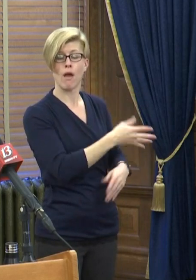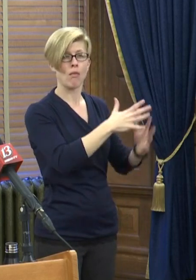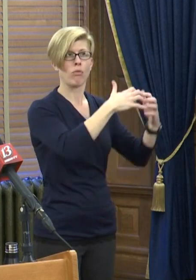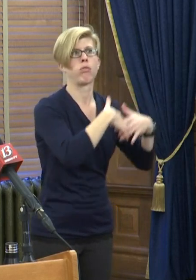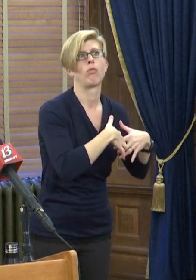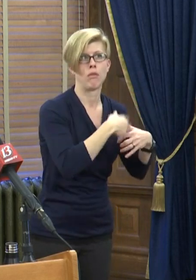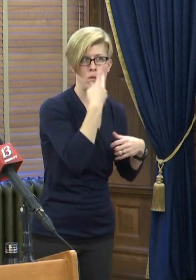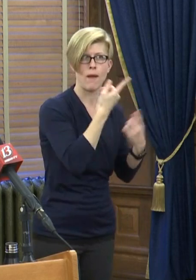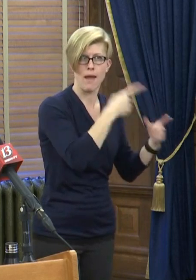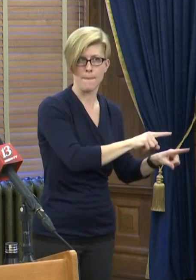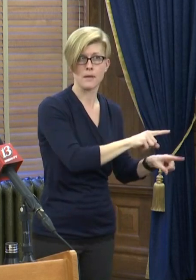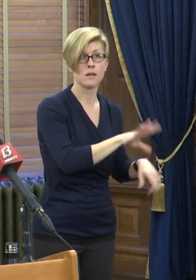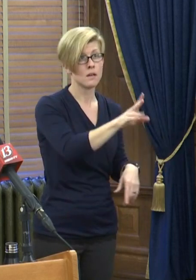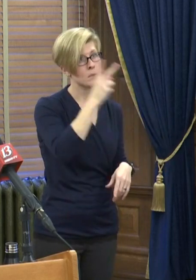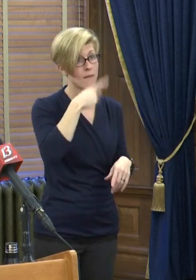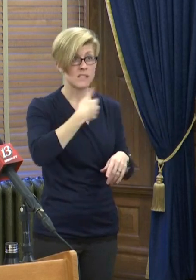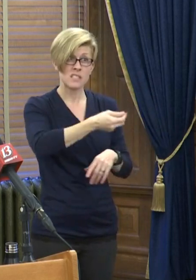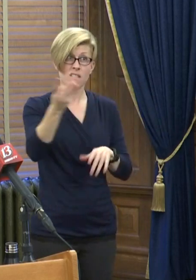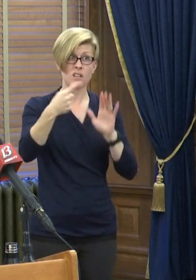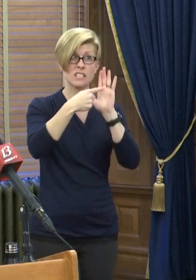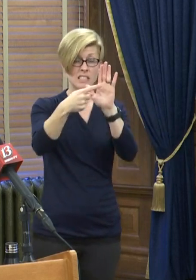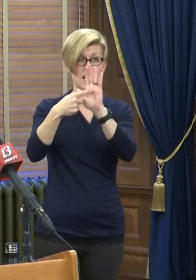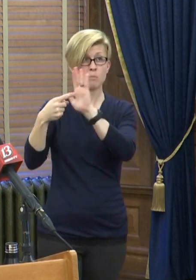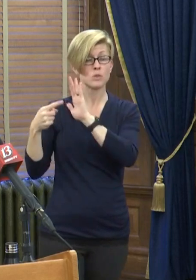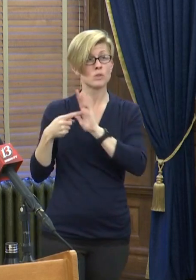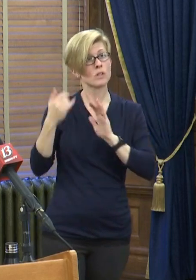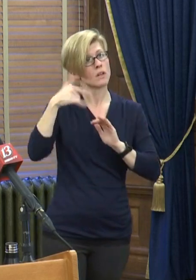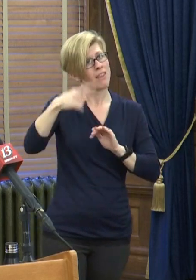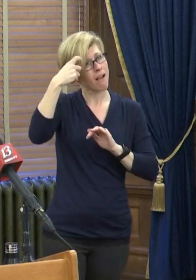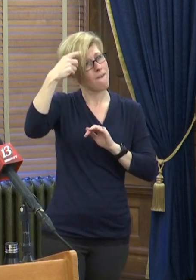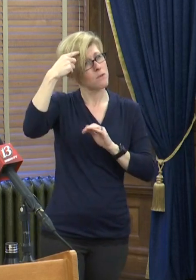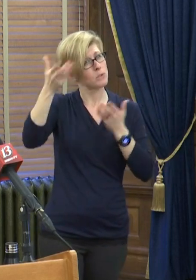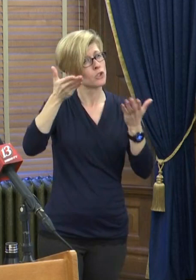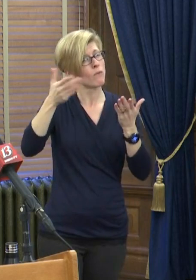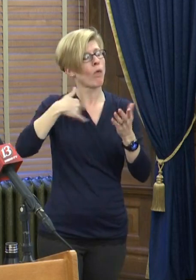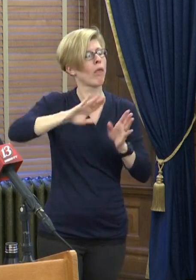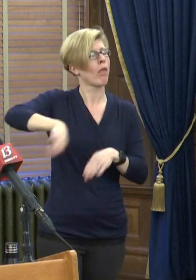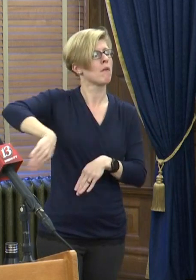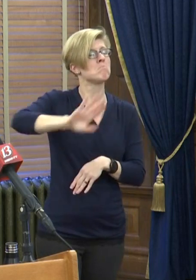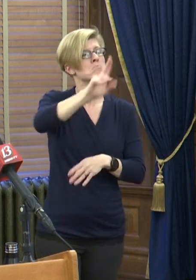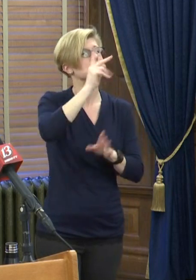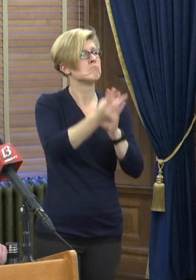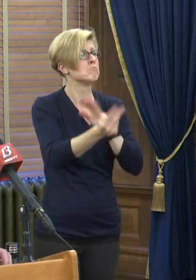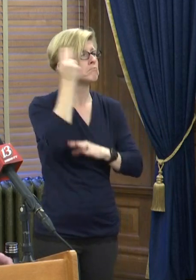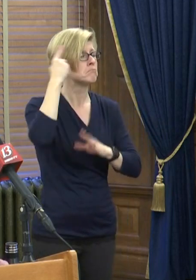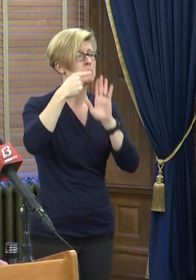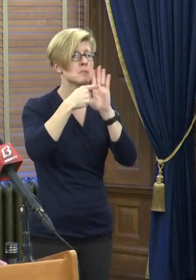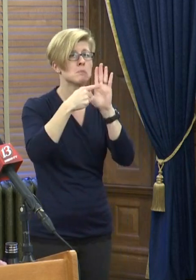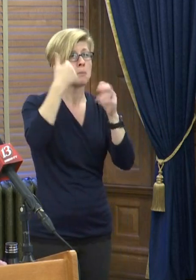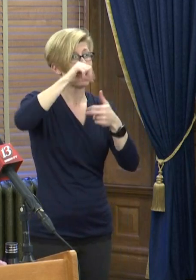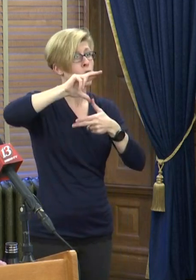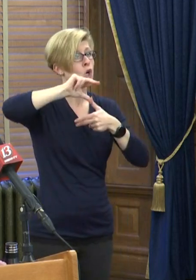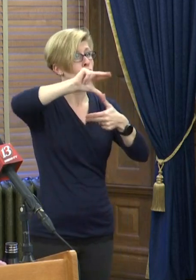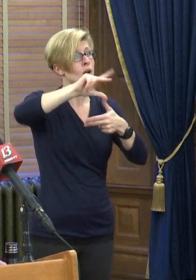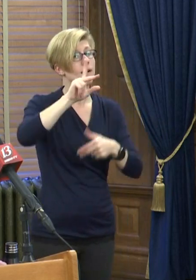when we don't fund essential government services. Let's think back to Hurricane